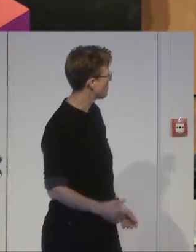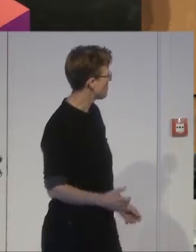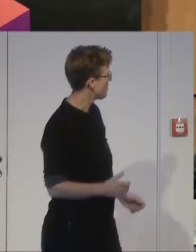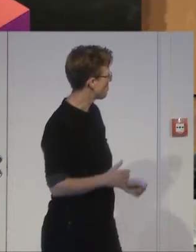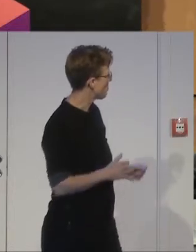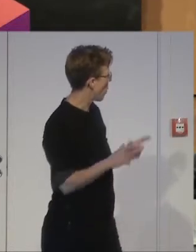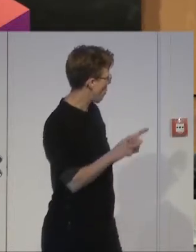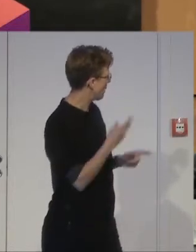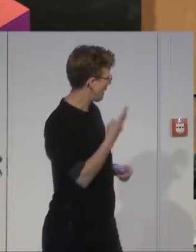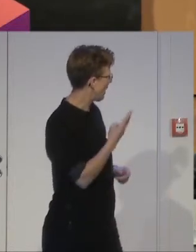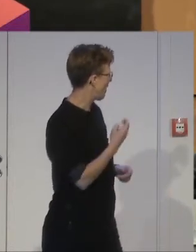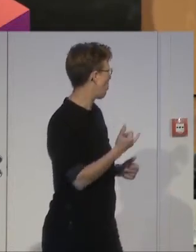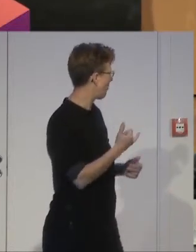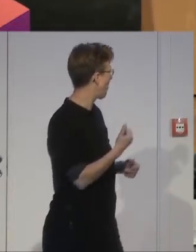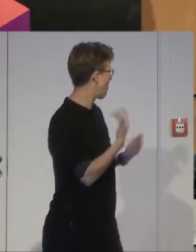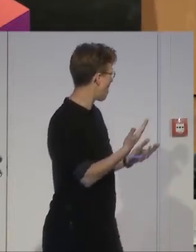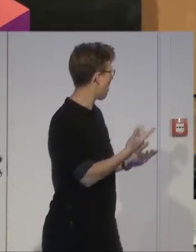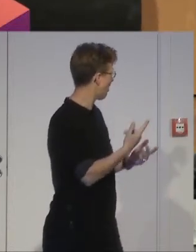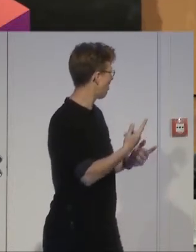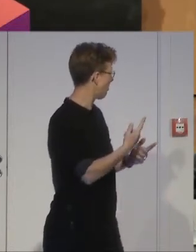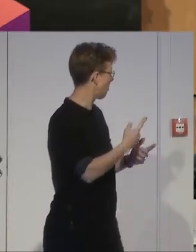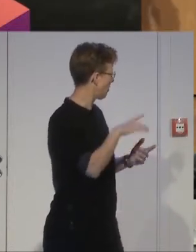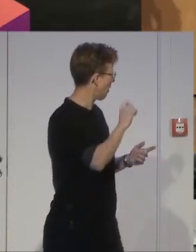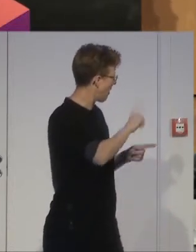recurringly talking about